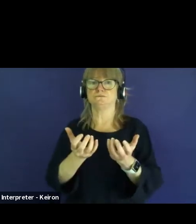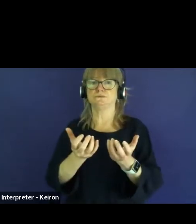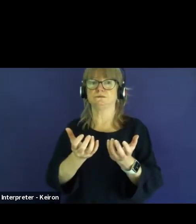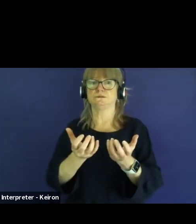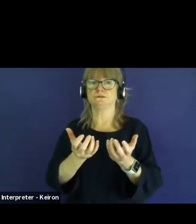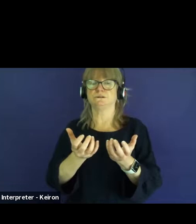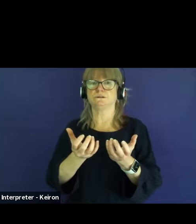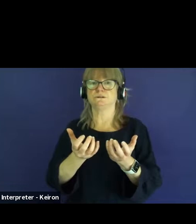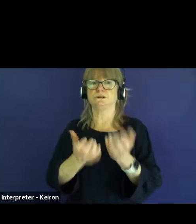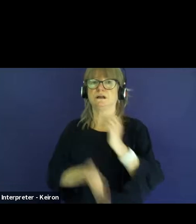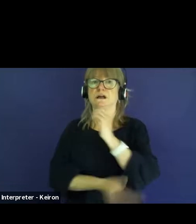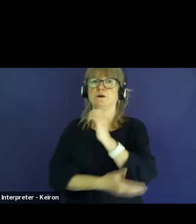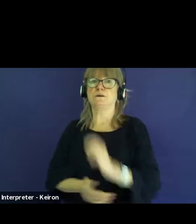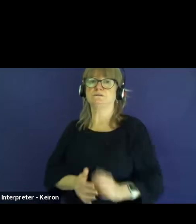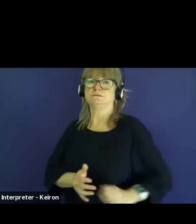from our body.